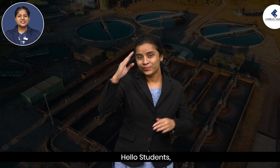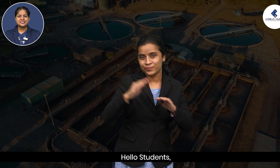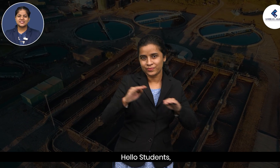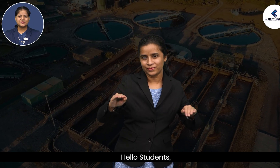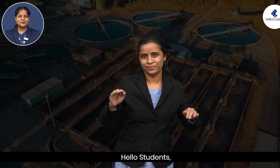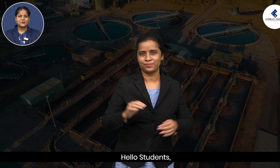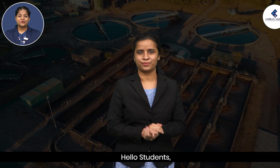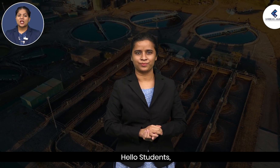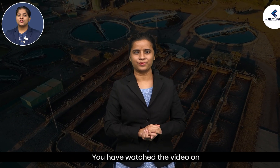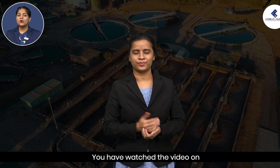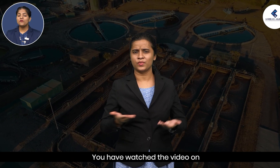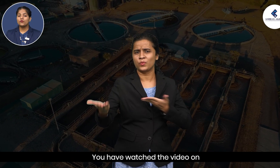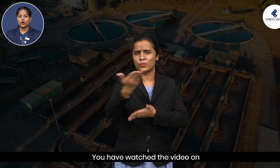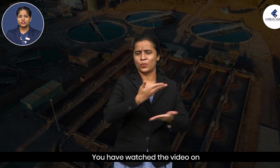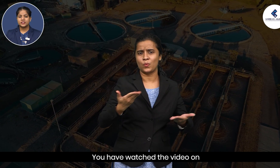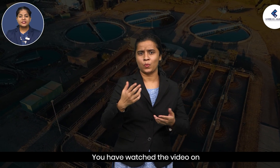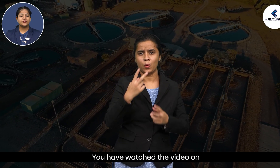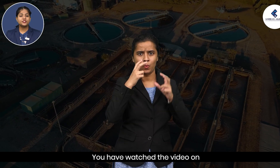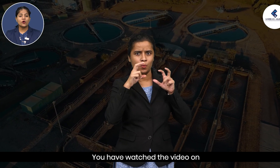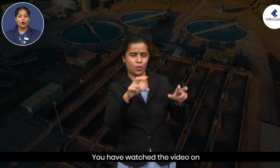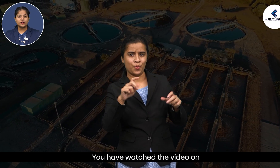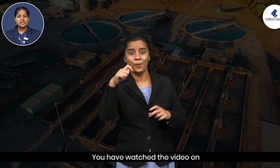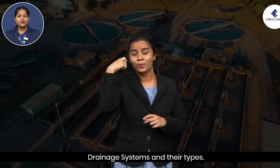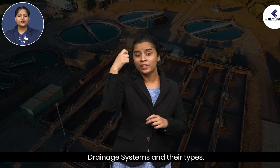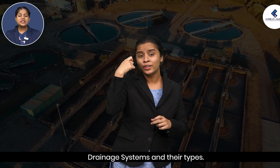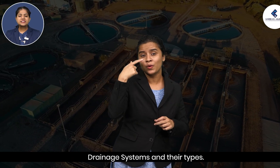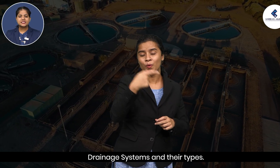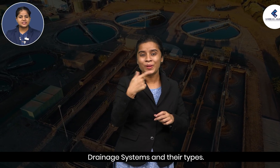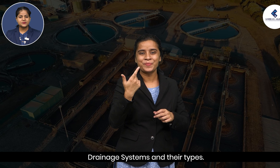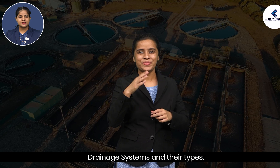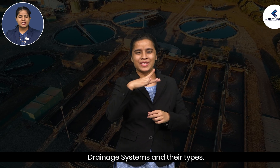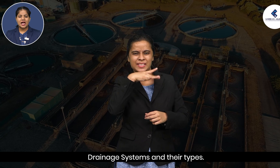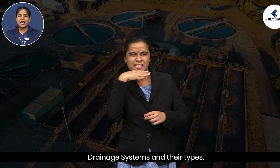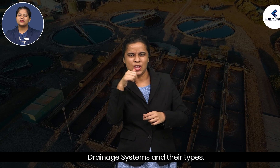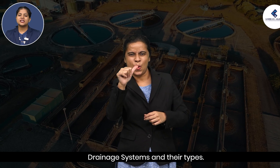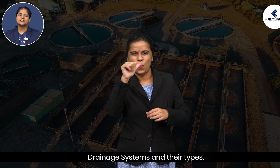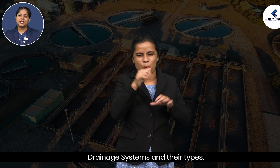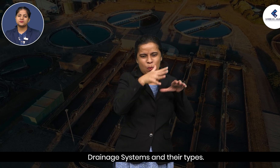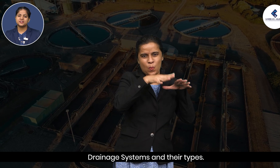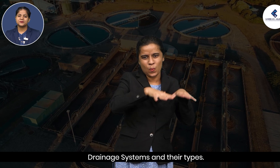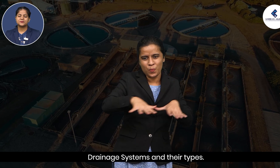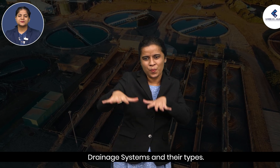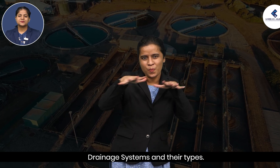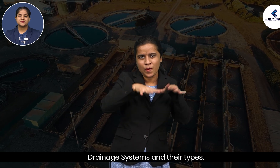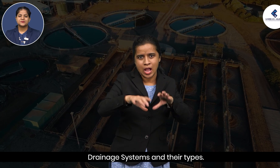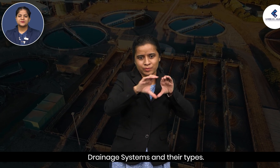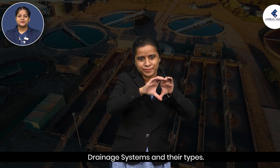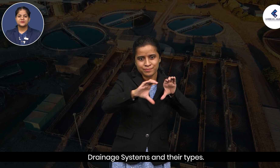Hello students! You have watched the video on drainage systems and their types.